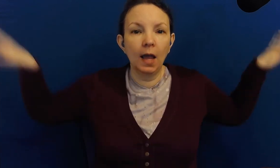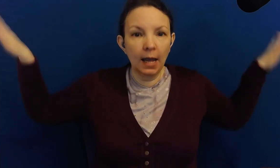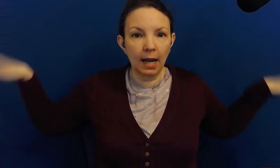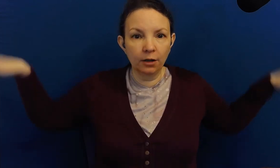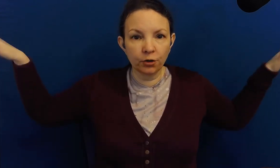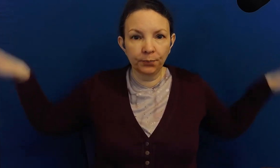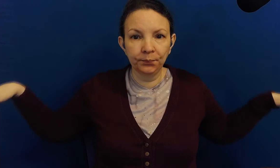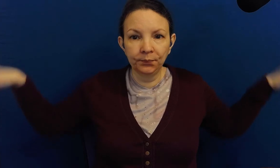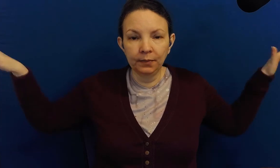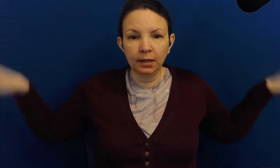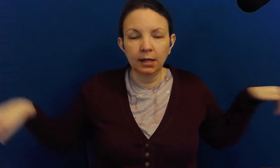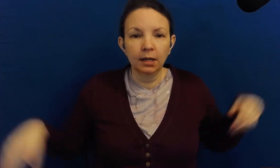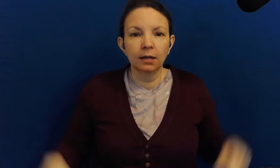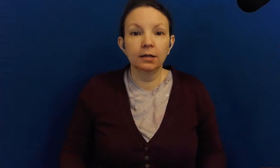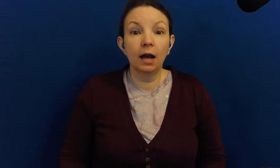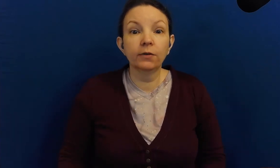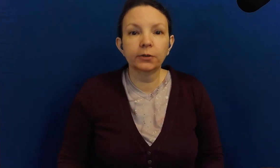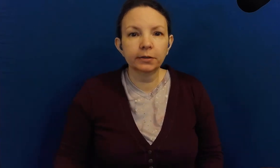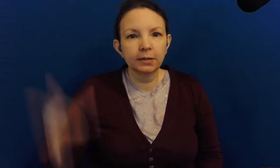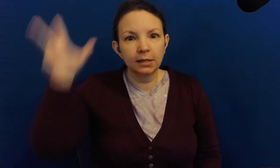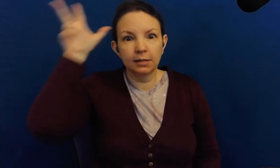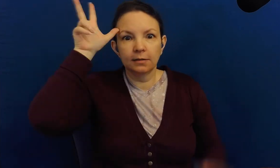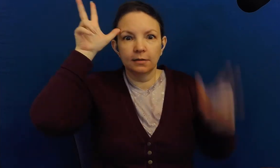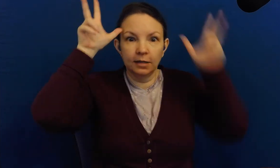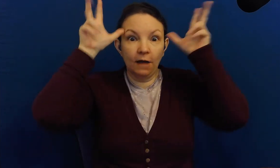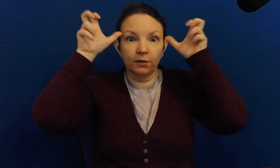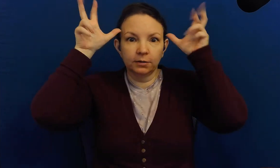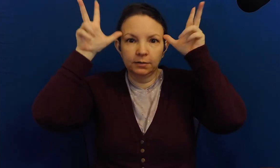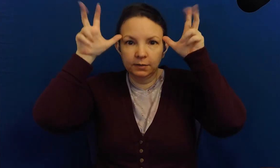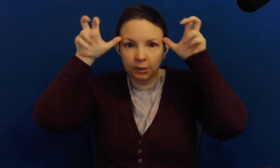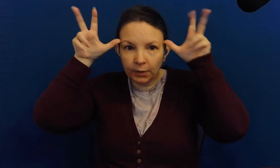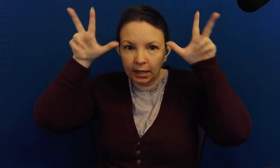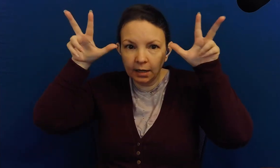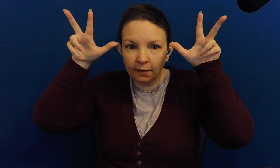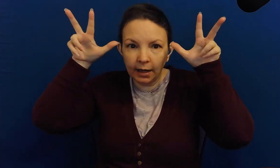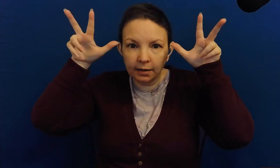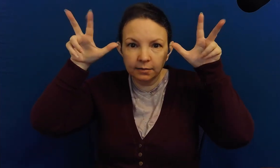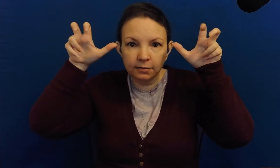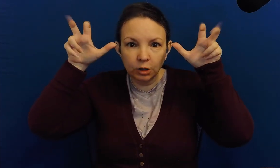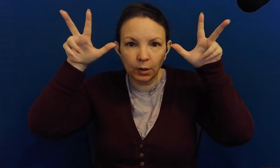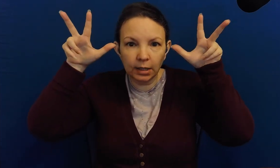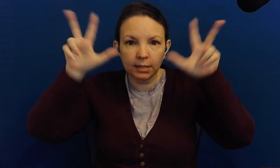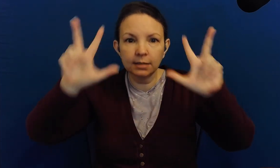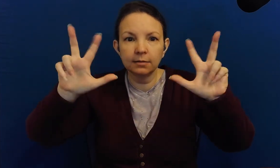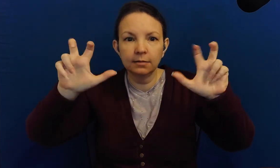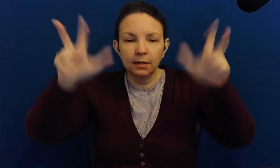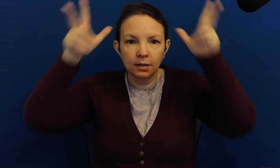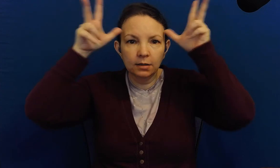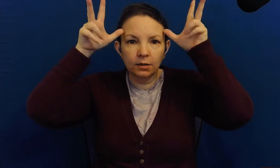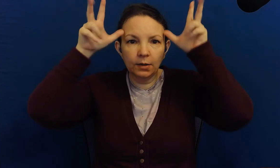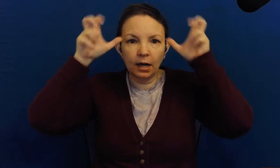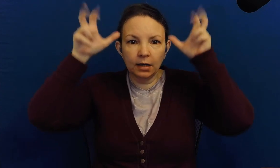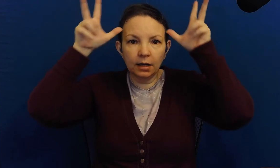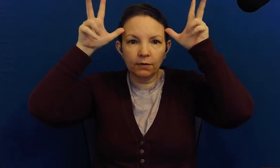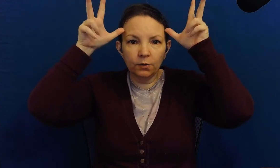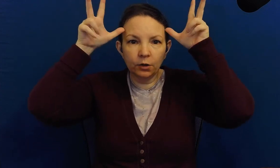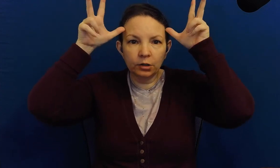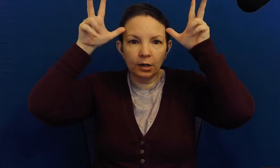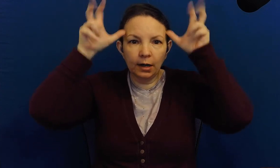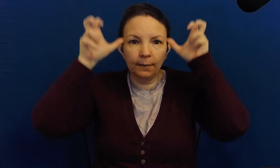angel. Devil is the devil. So we kind of like doing this. So we kind of devil. We'll start up and go down